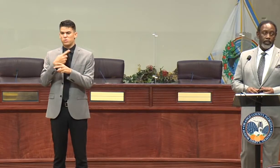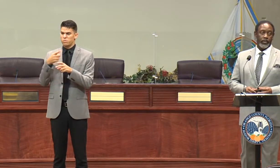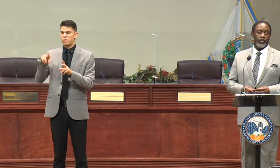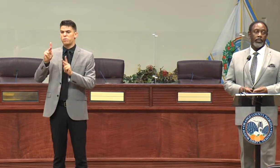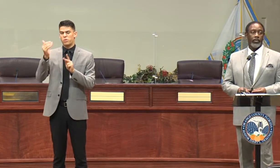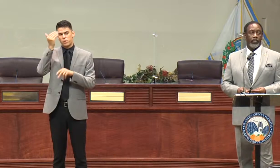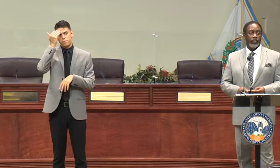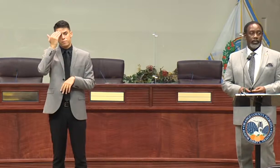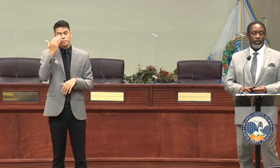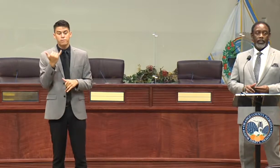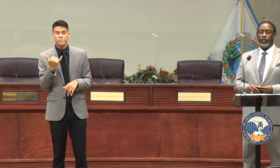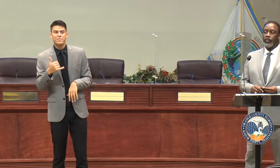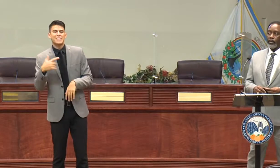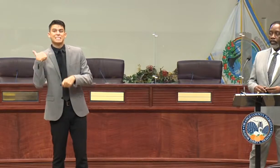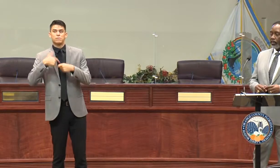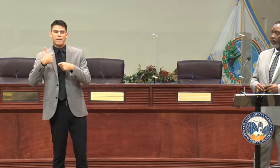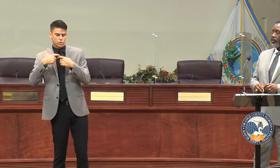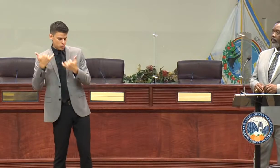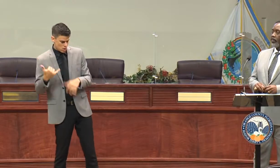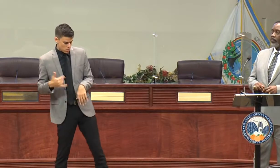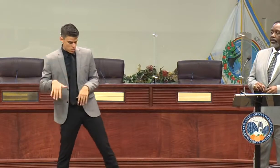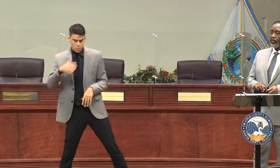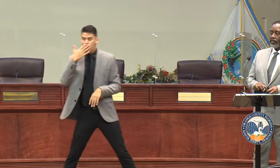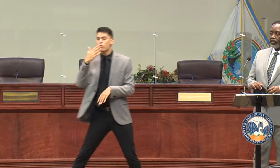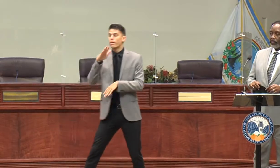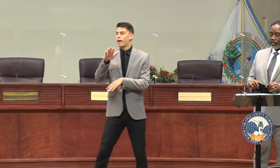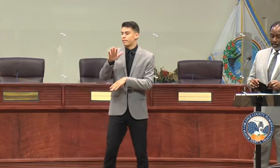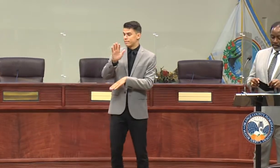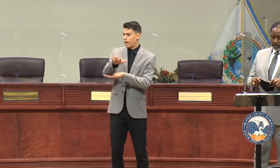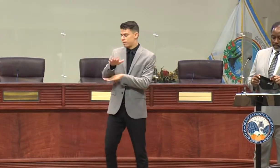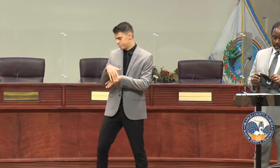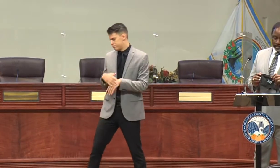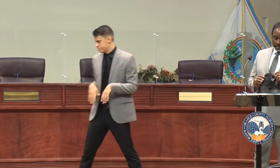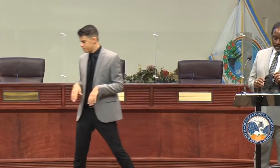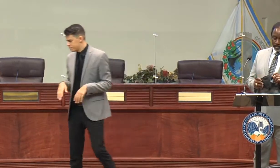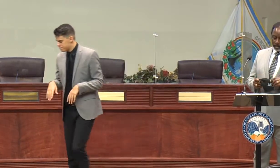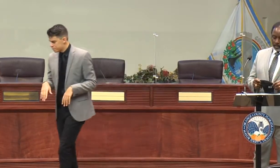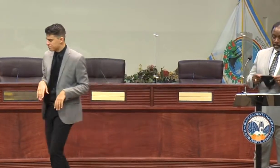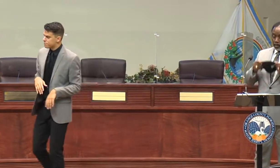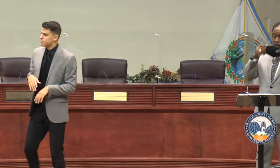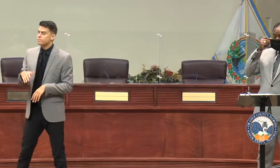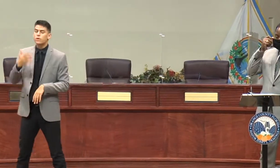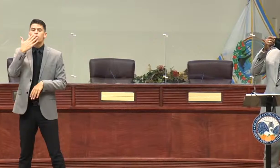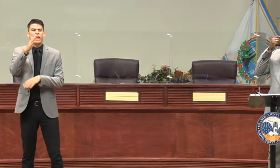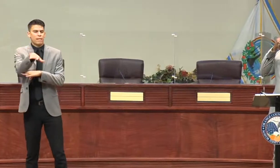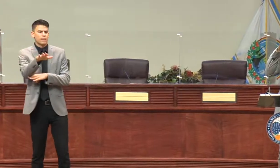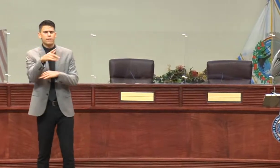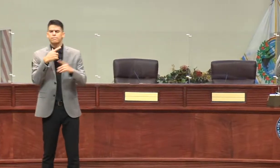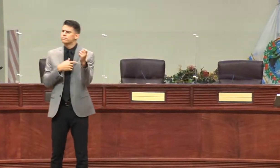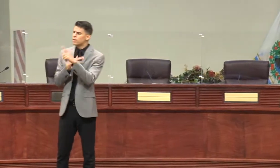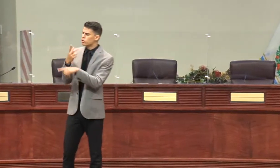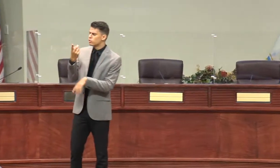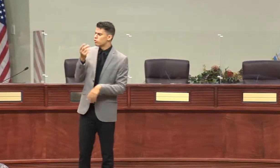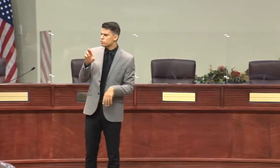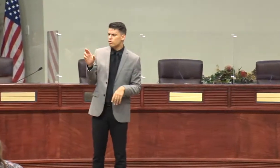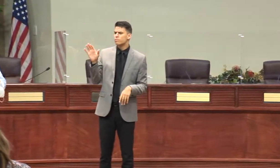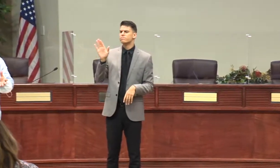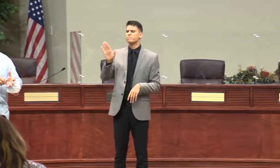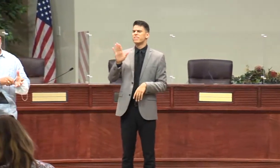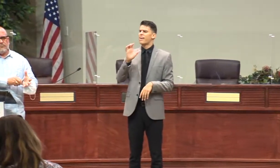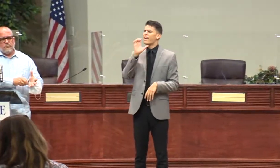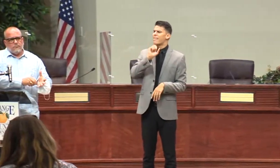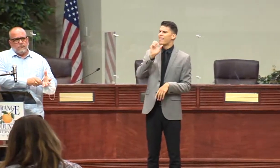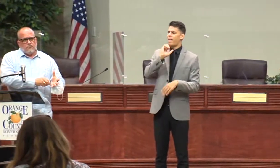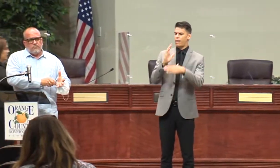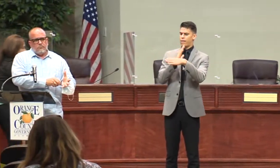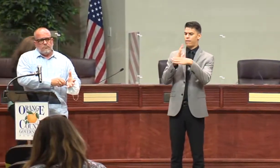Buenas tardes, Félix Pirela de Telemundo. Mi pregunta es para el doctor Raúl Pino. Doctor, quisiéramos saber cuál fue la edad promedio